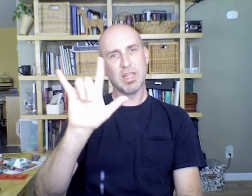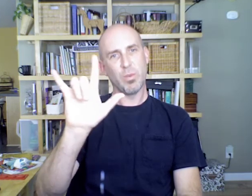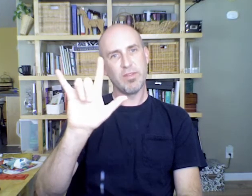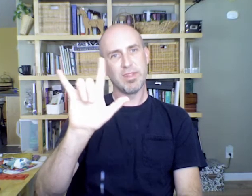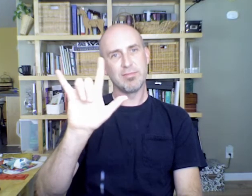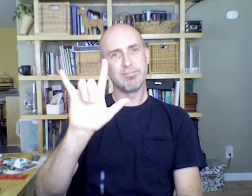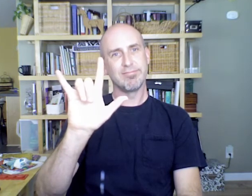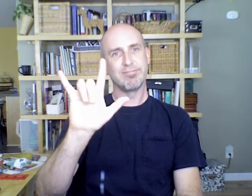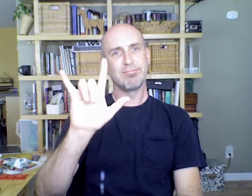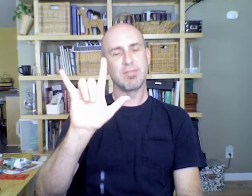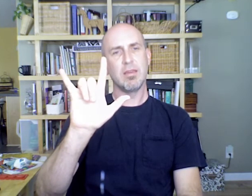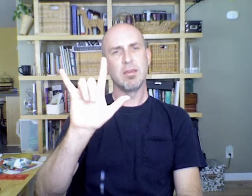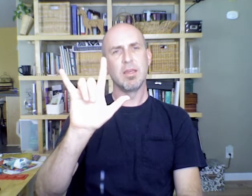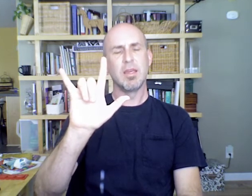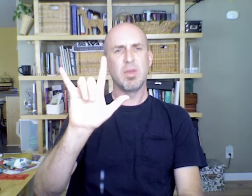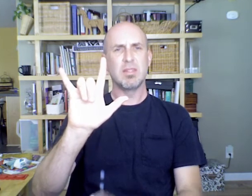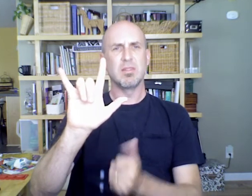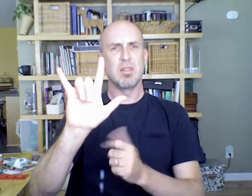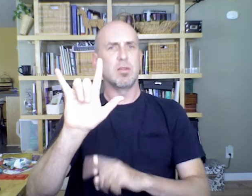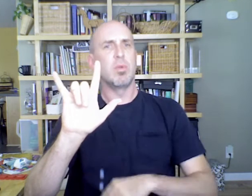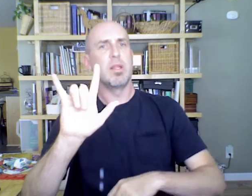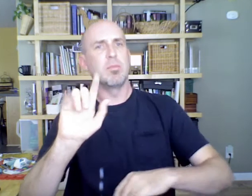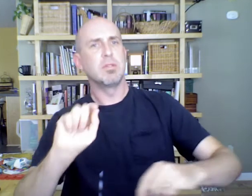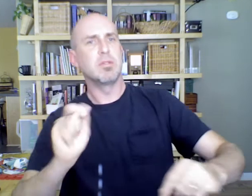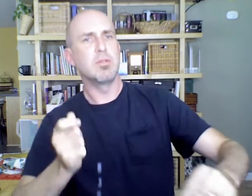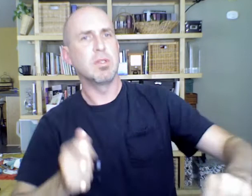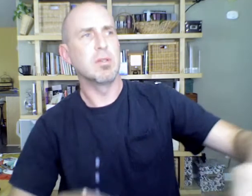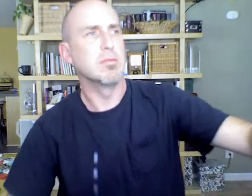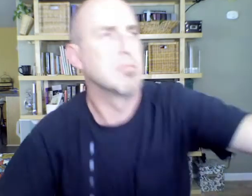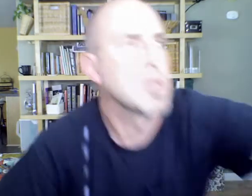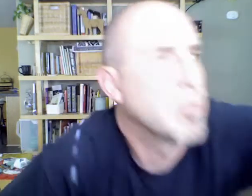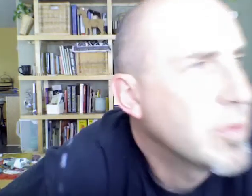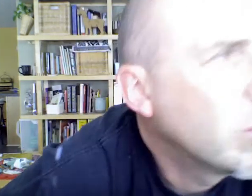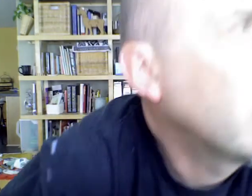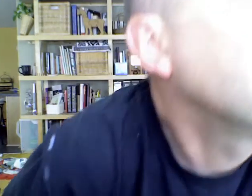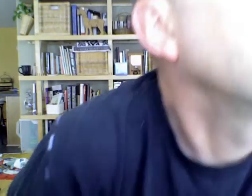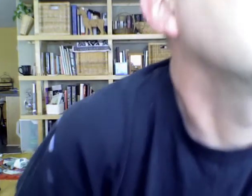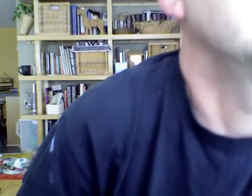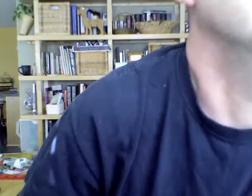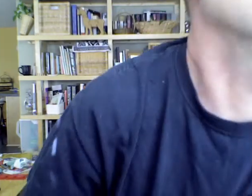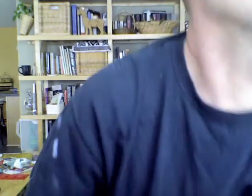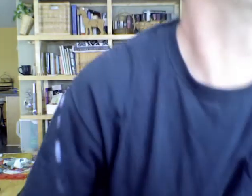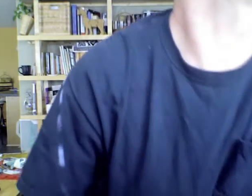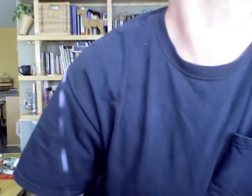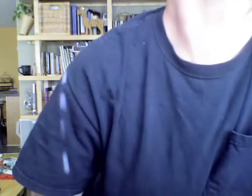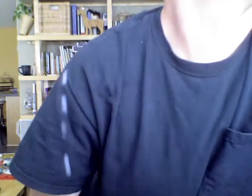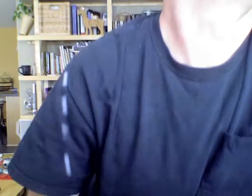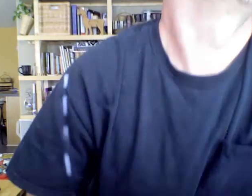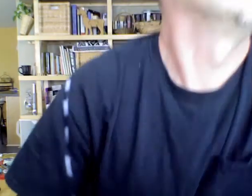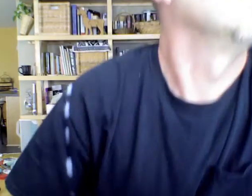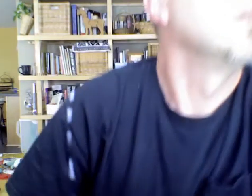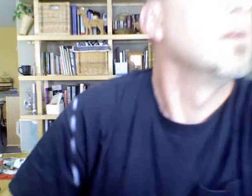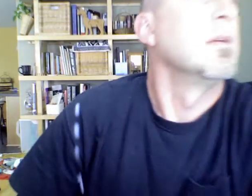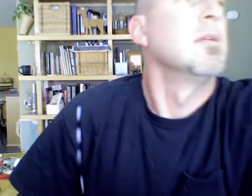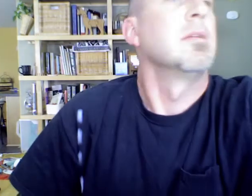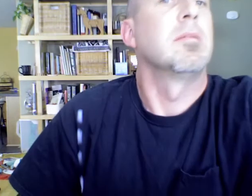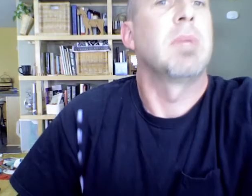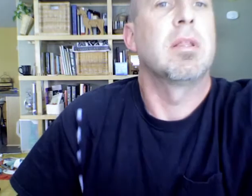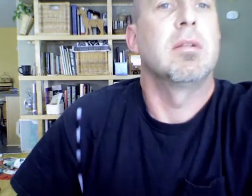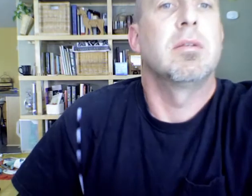wave it. Okay? My hand's looking a little bright. I'm going to turn the computer blinds here for just a second. Make it a little